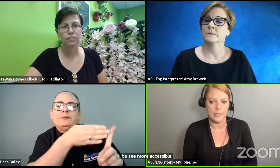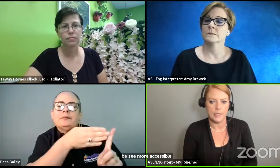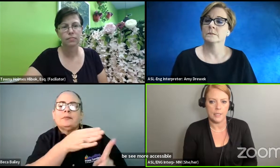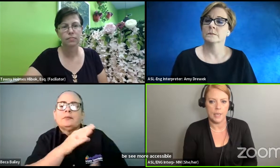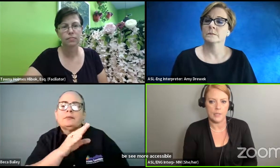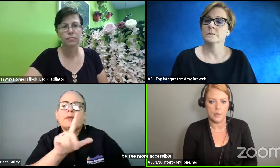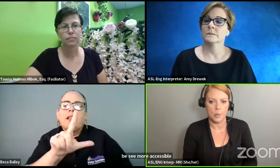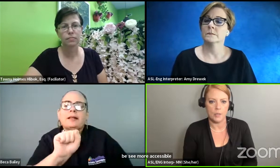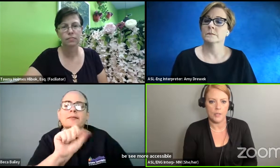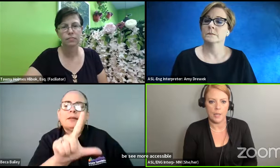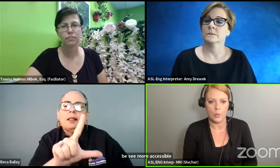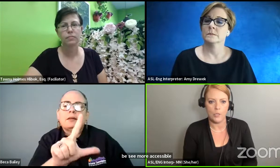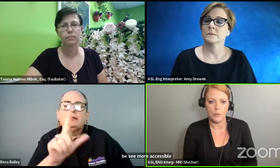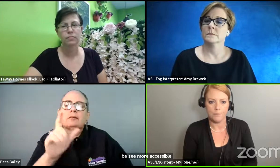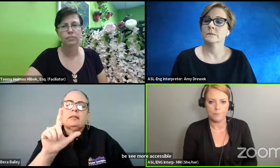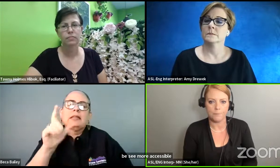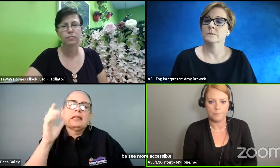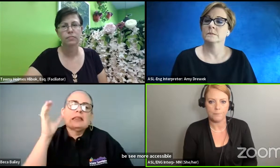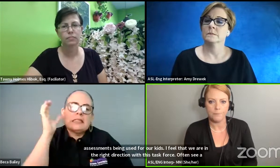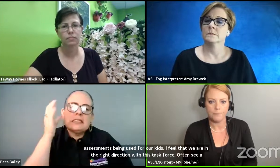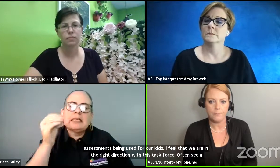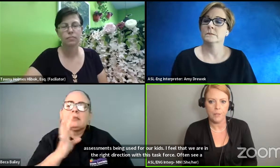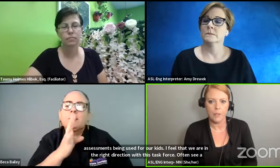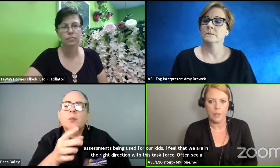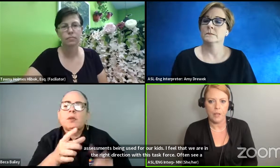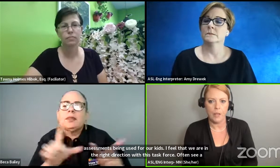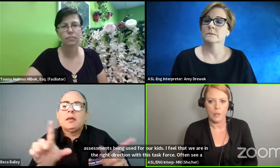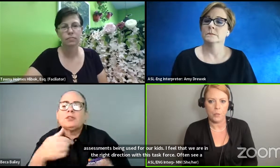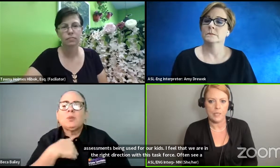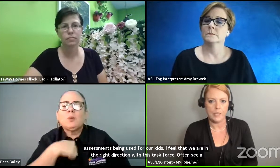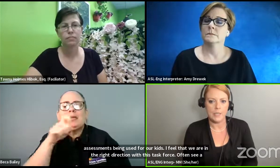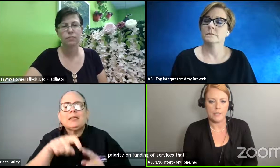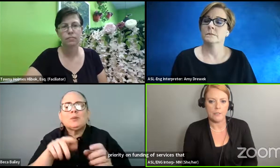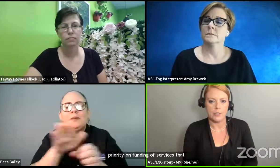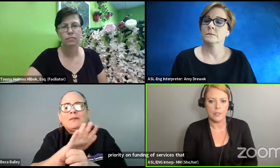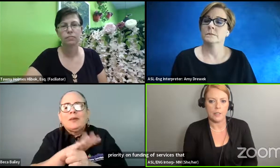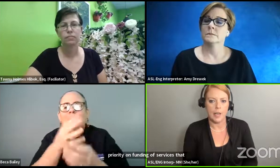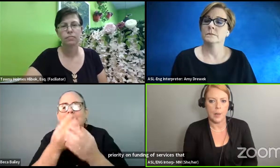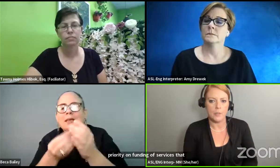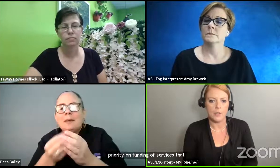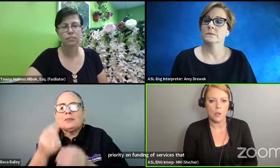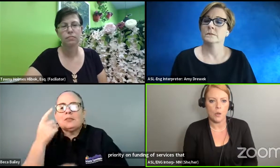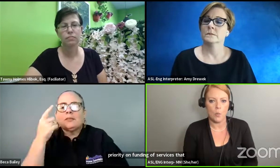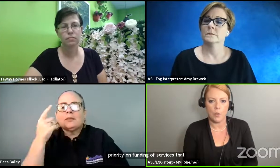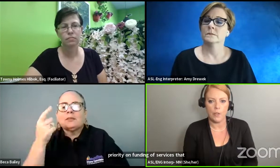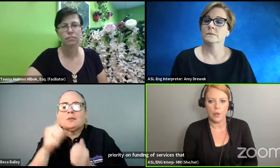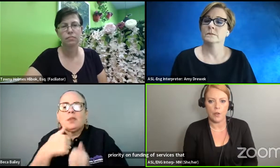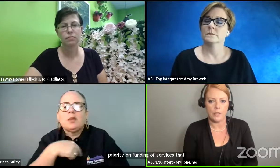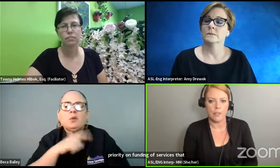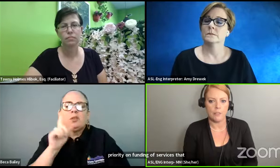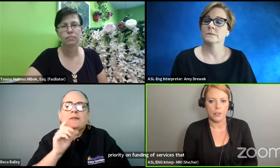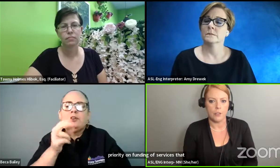the listening and spoken language. And we need to fill the gaps